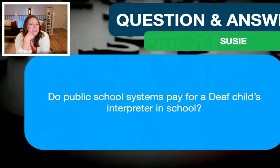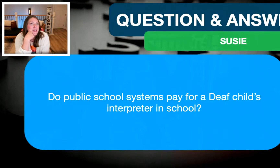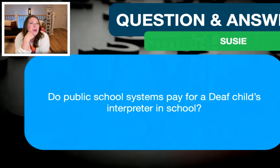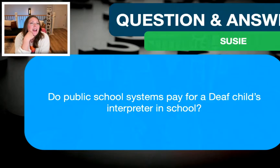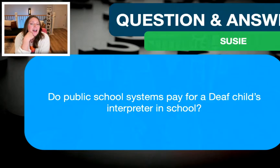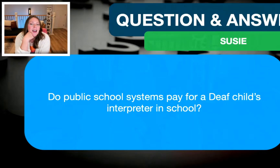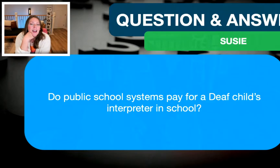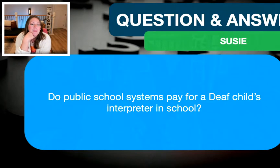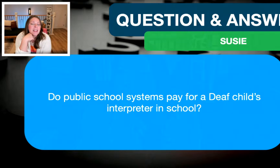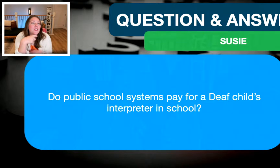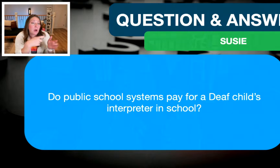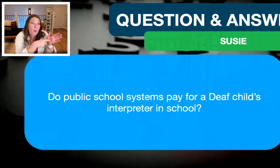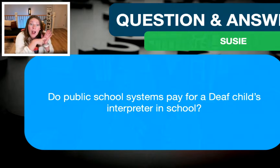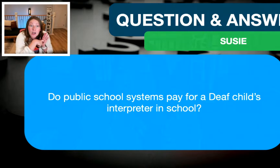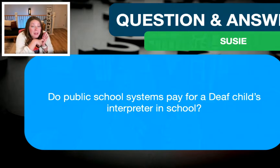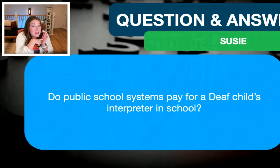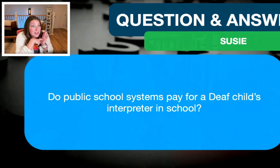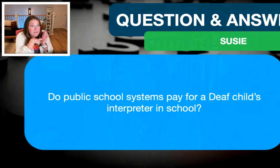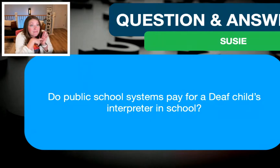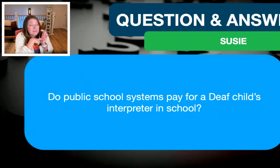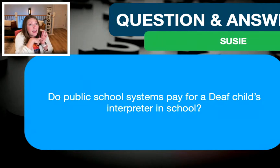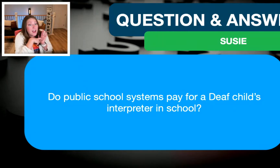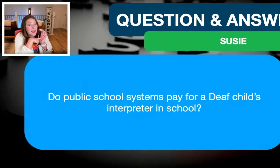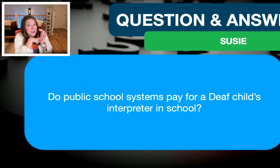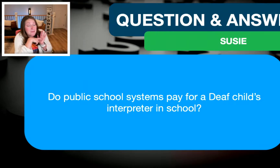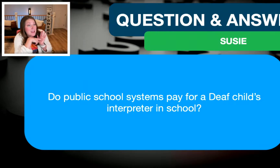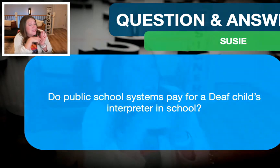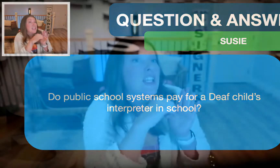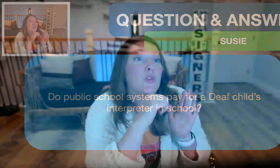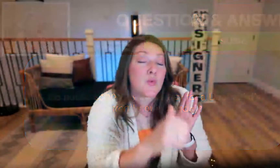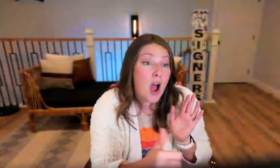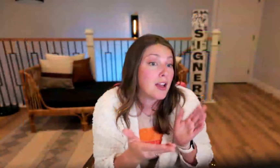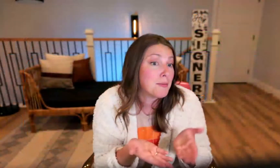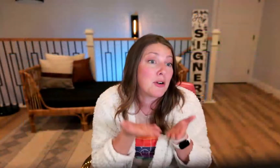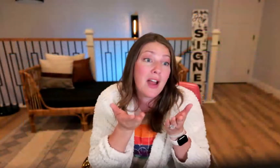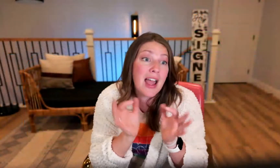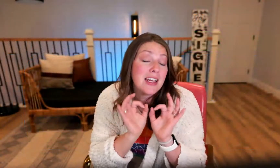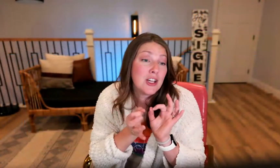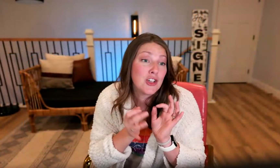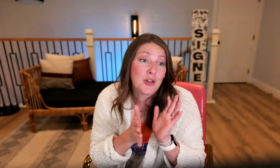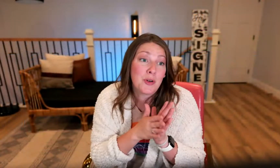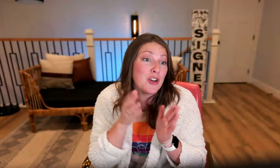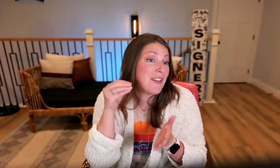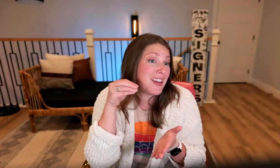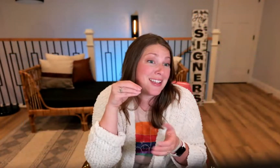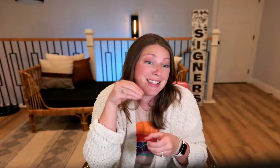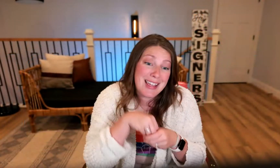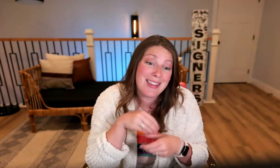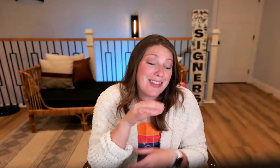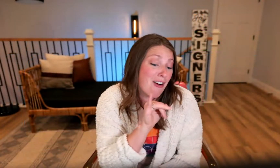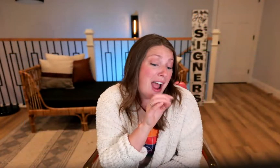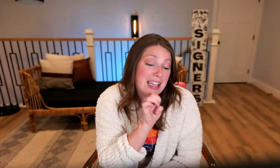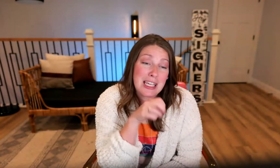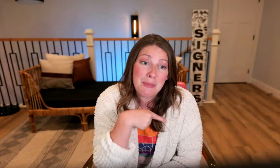do. It is a requirement. If they do not provide an interpreter, if it is in their